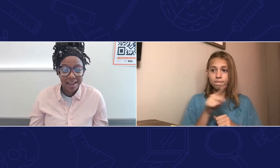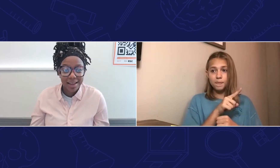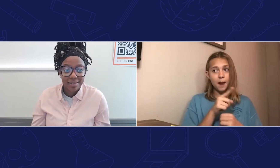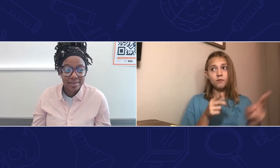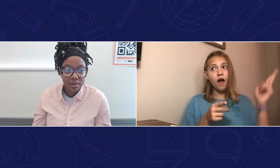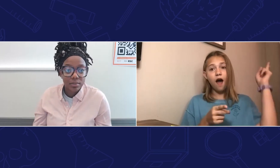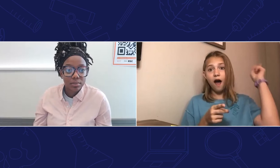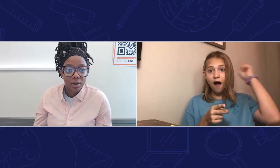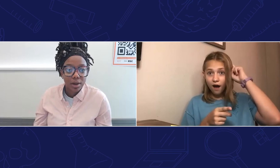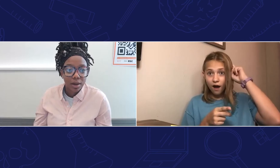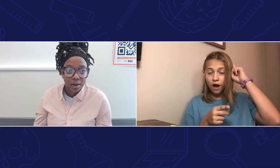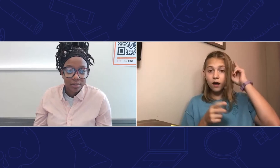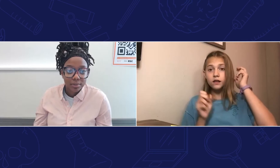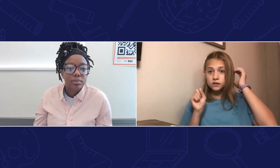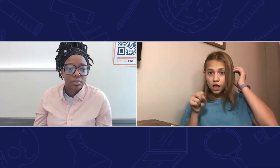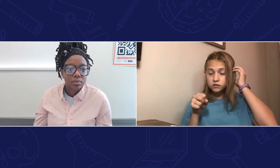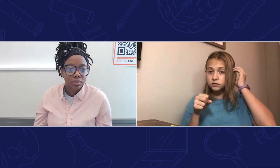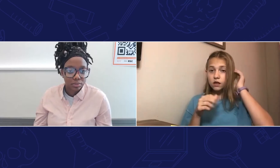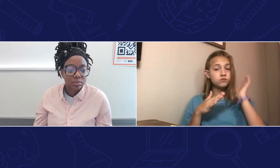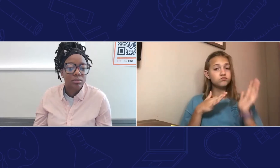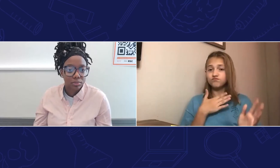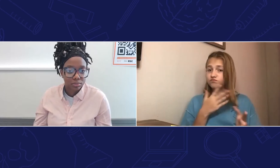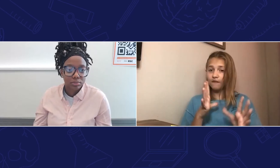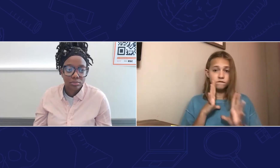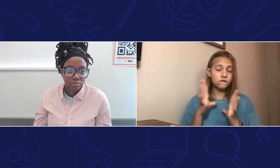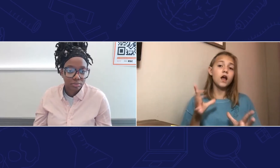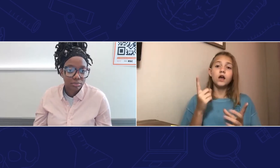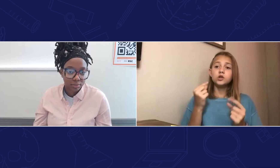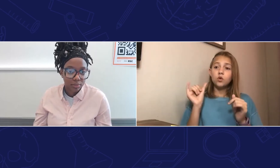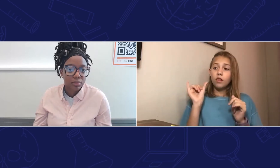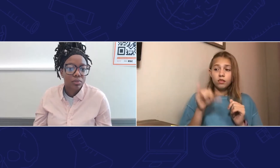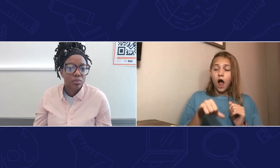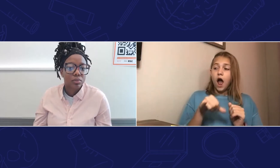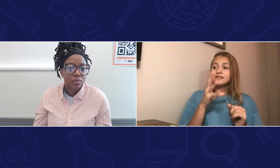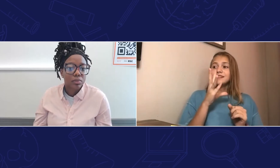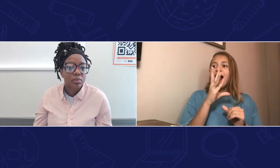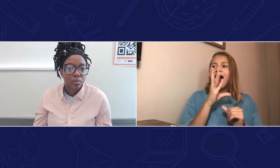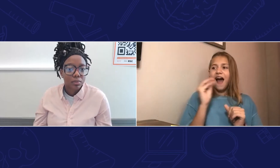I'm fine with them implanting their kids. That's fine to do.